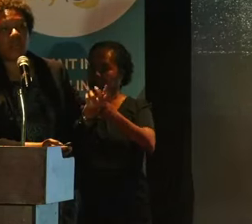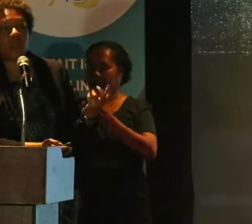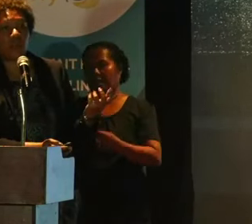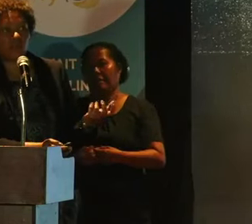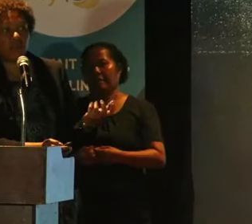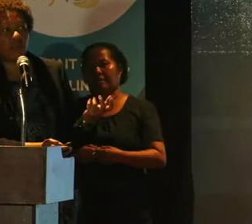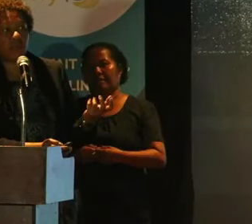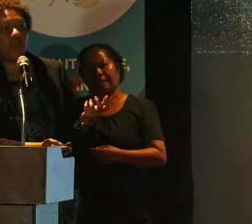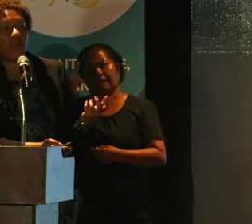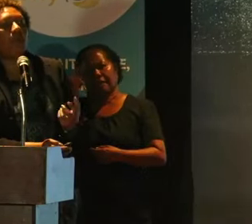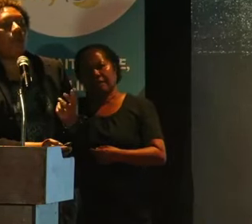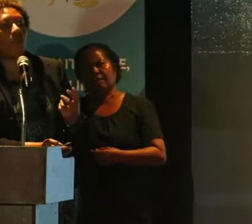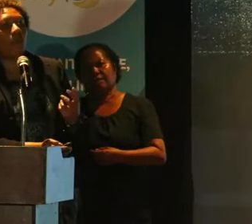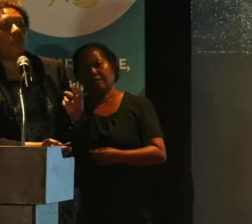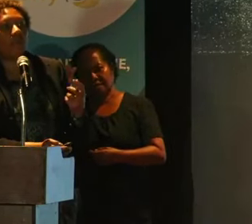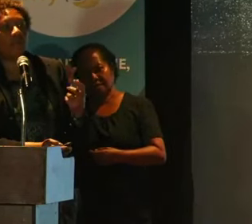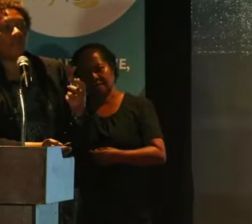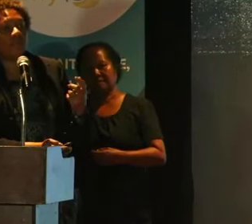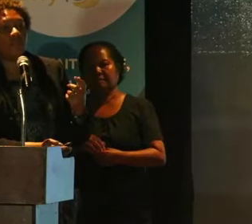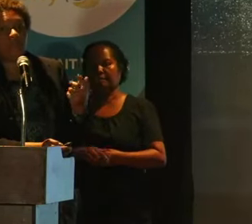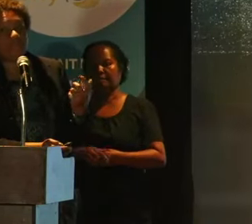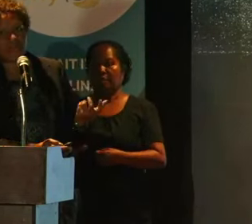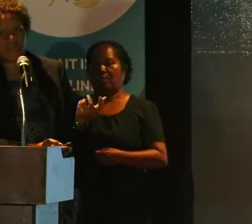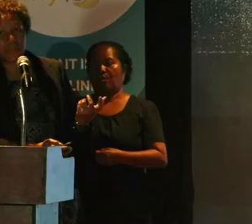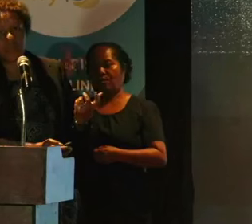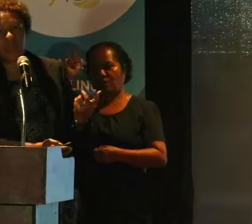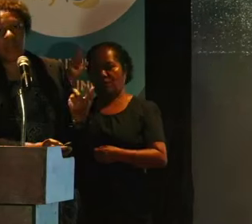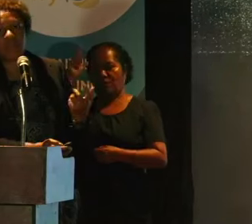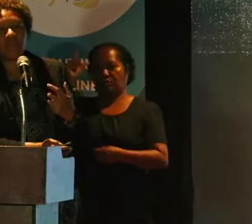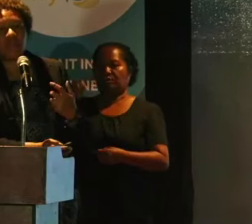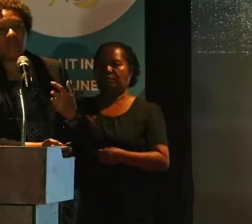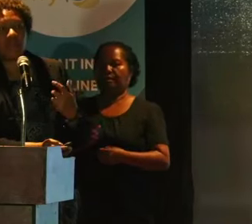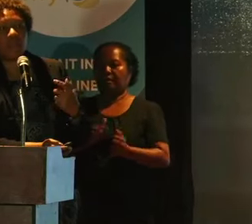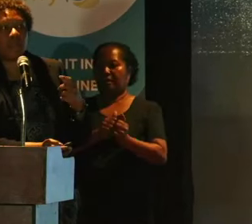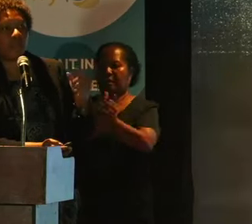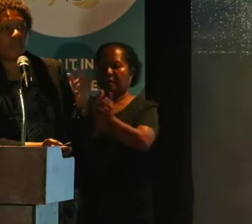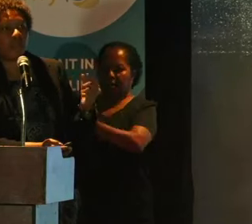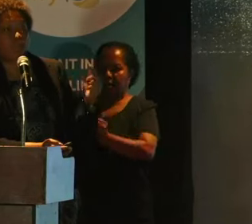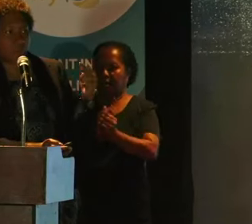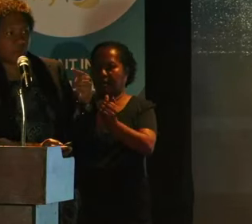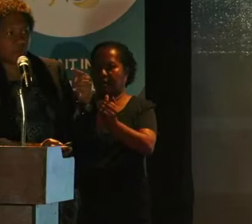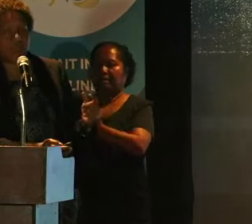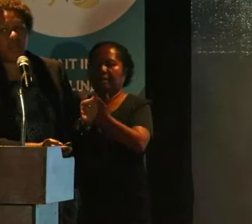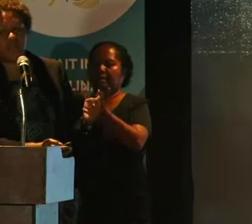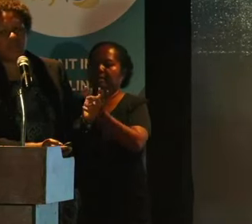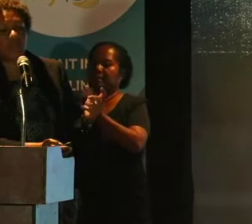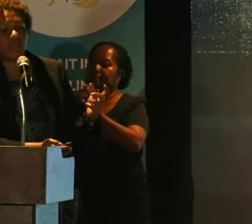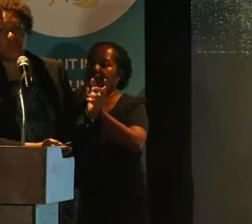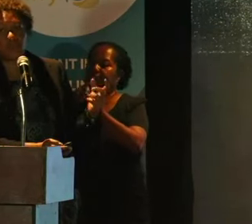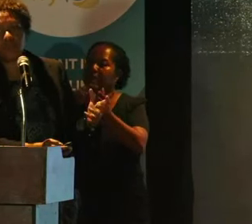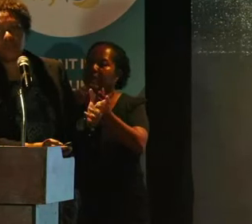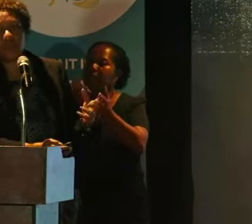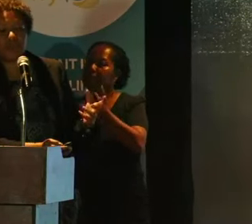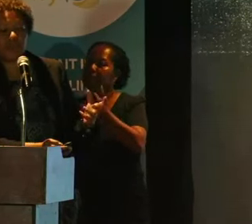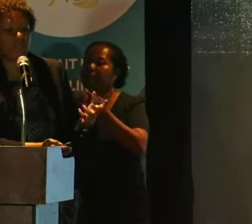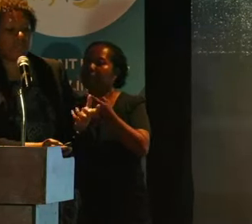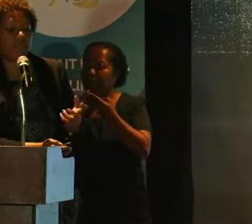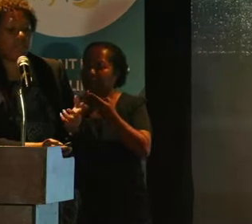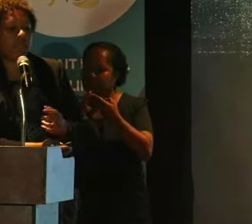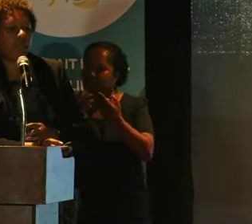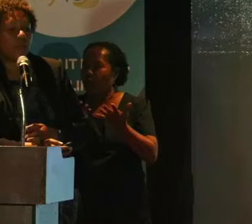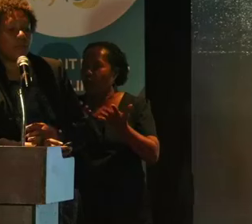must be the owner, or you must have a lease agreement from a person who you're leasing from to run